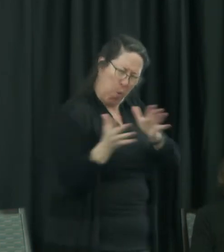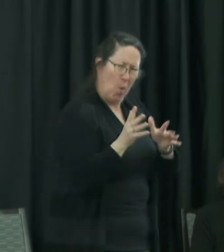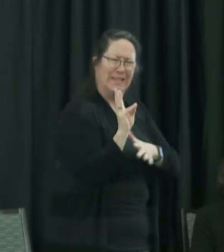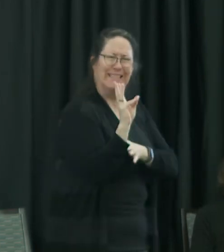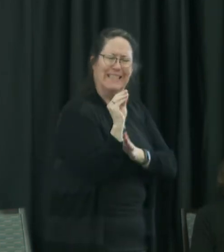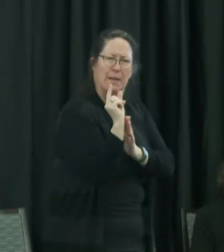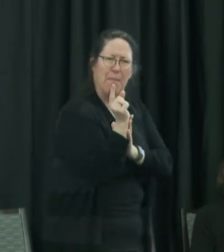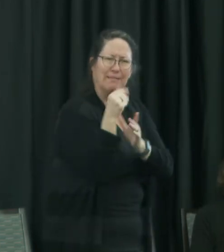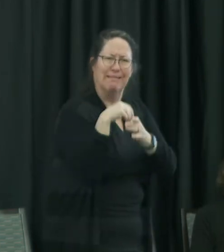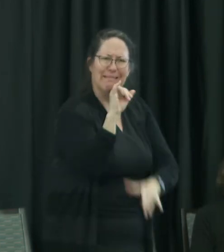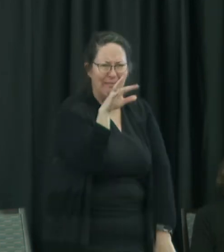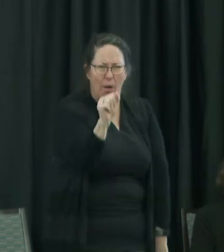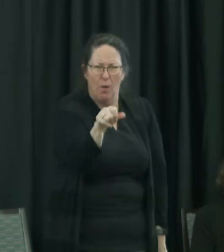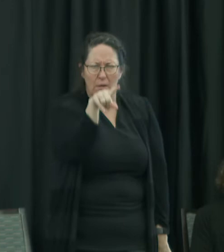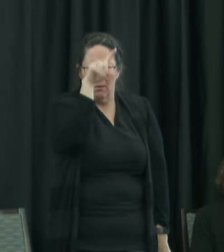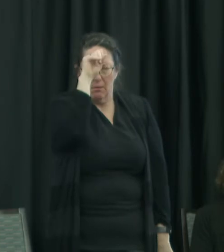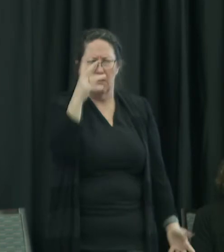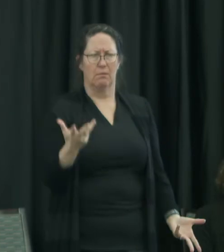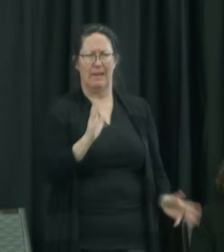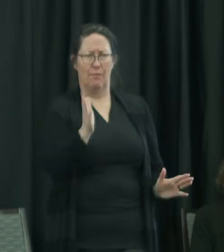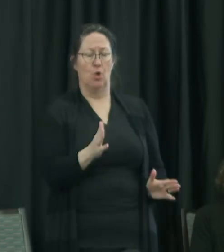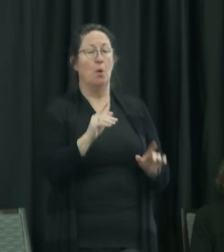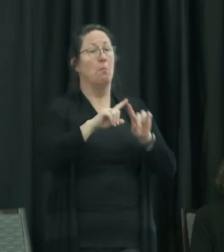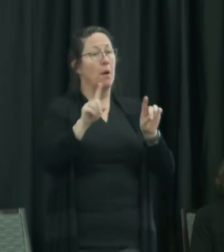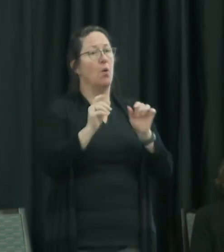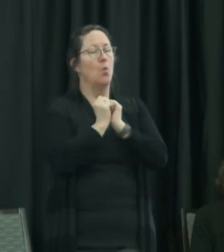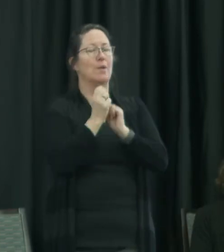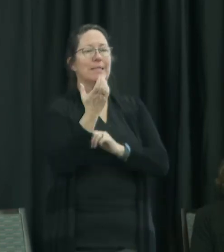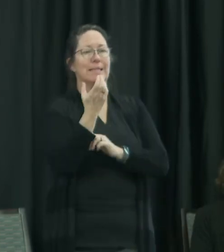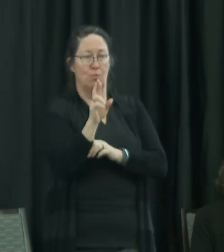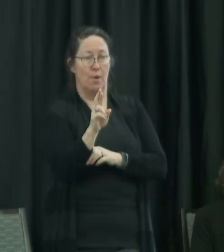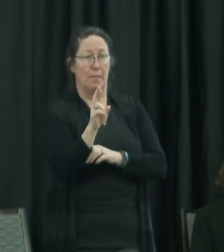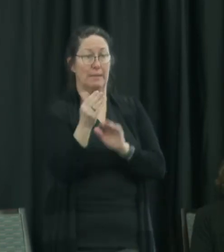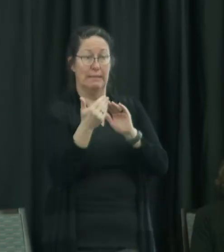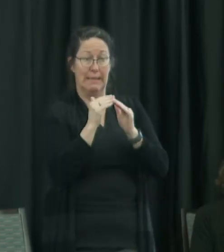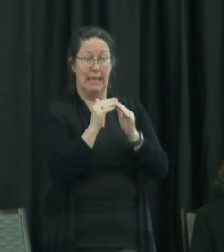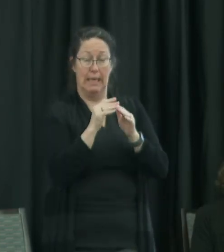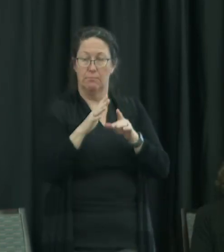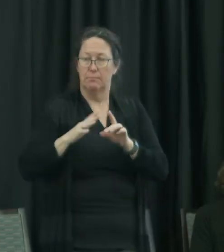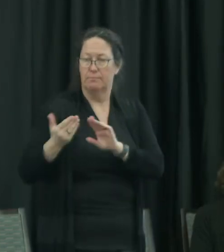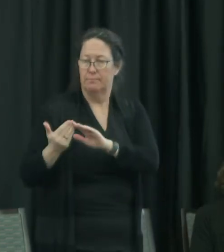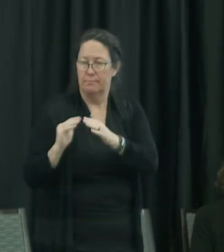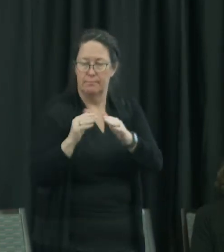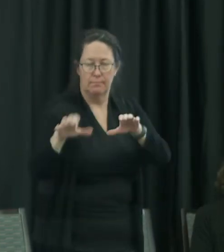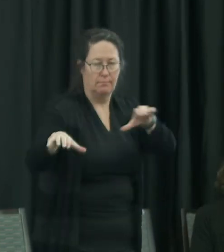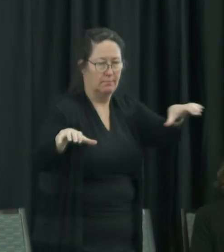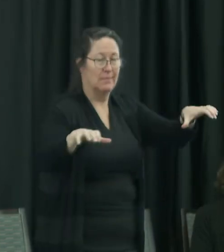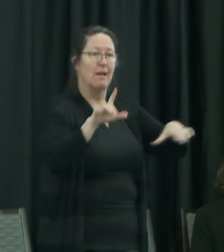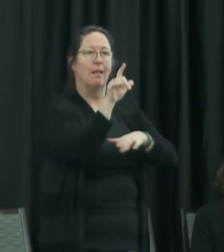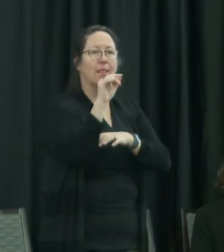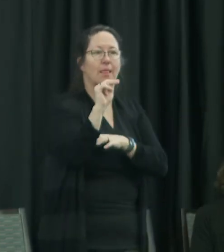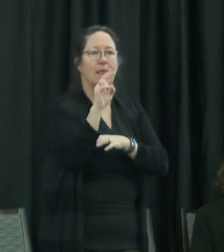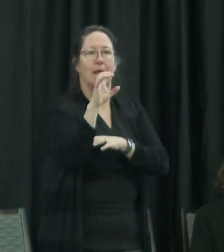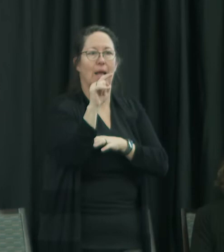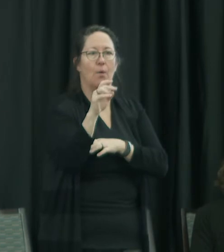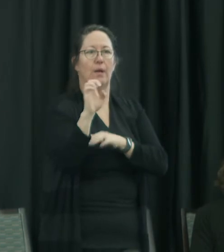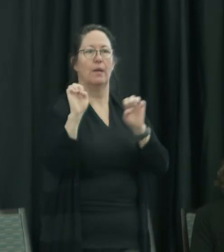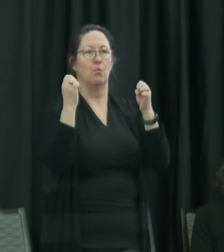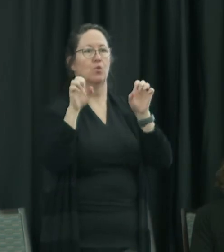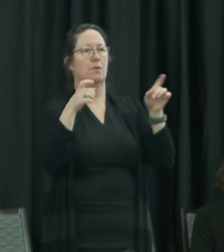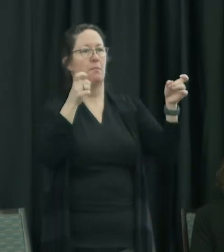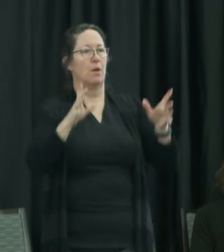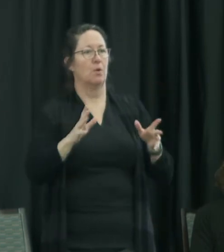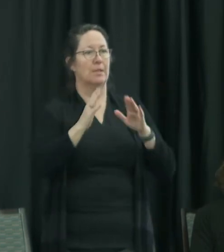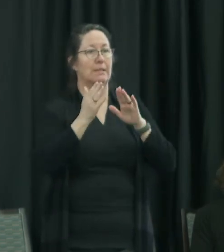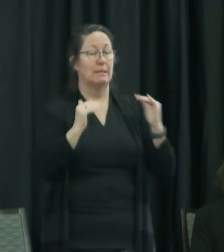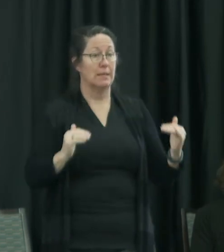Iowa. Together with the city of Cedar Rapids, surrounding metro cities, the Linn County Emergency Management Agency,